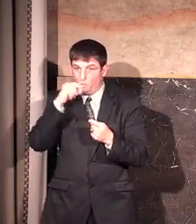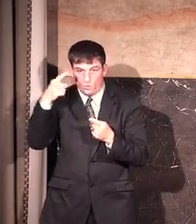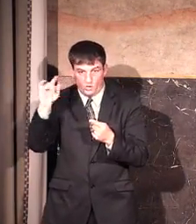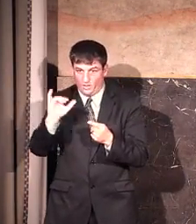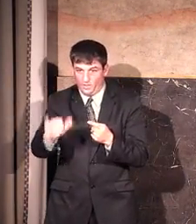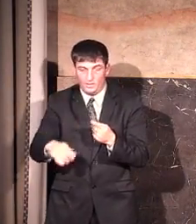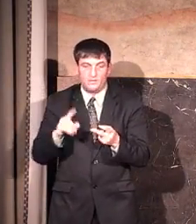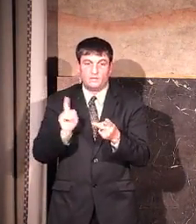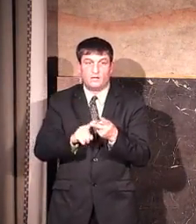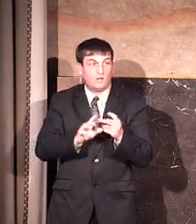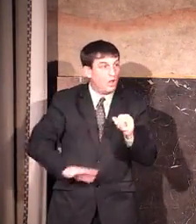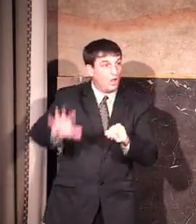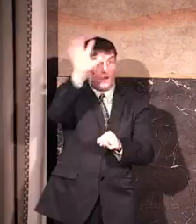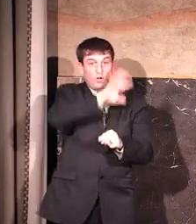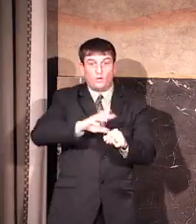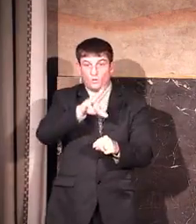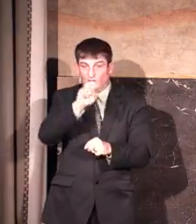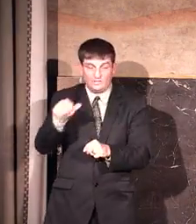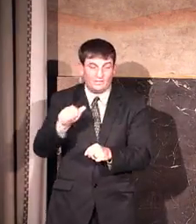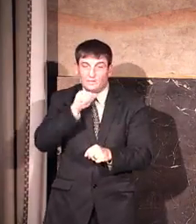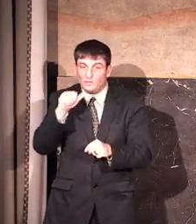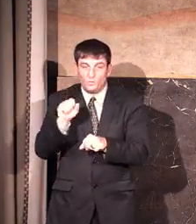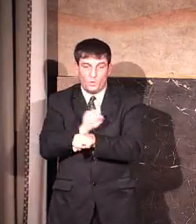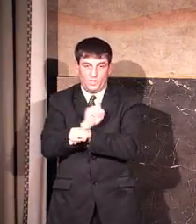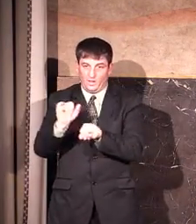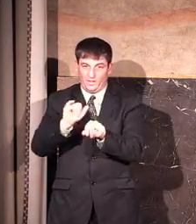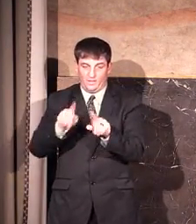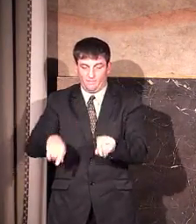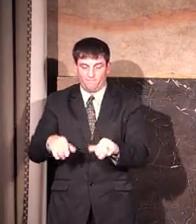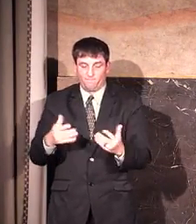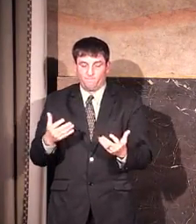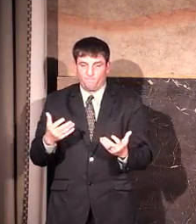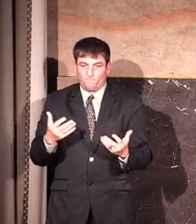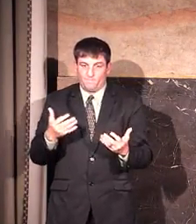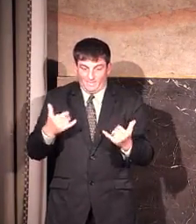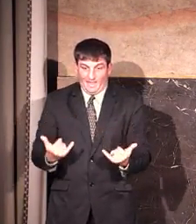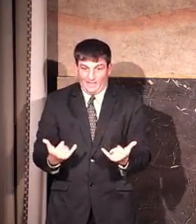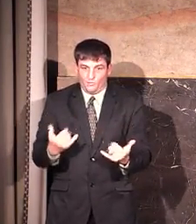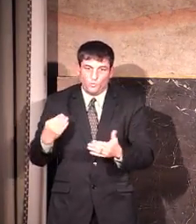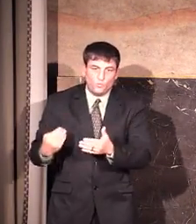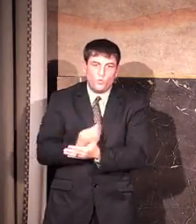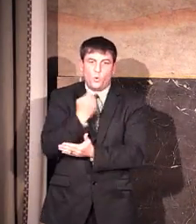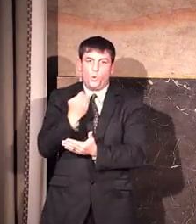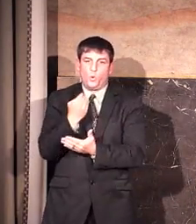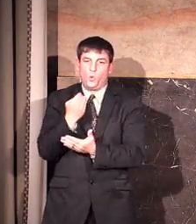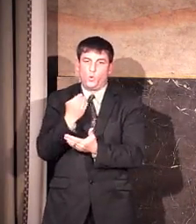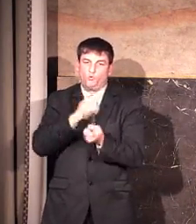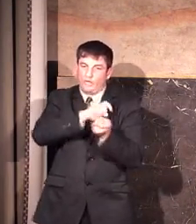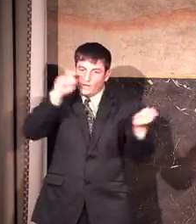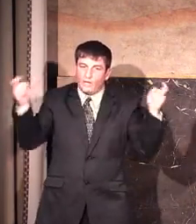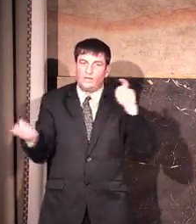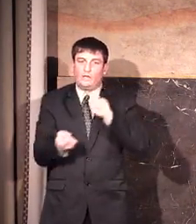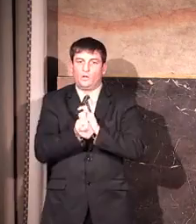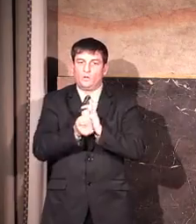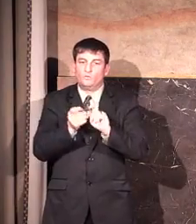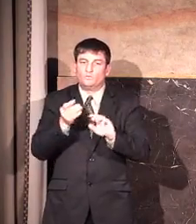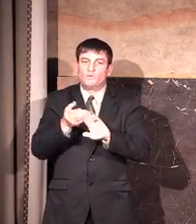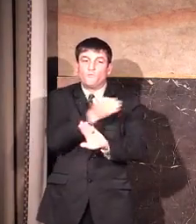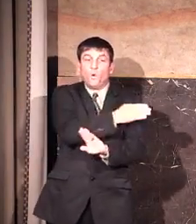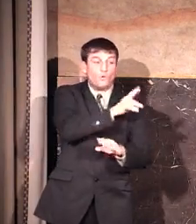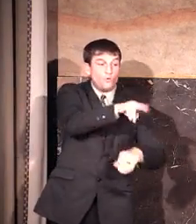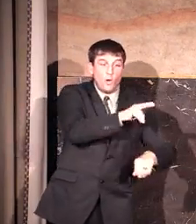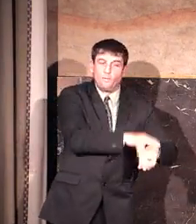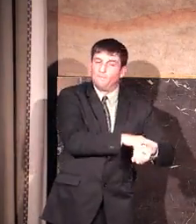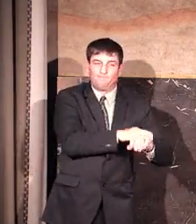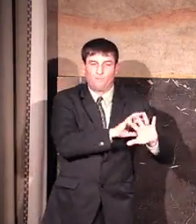else in the country. There is a new normal, and so we do want to prepare people for that. And that's the purpose